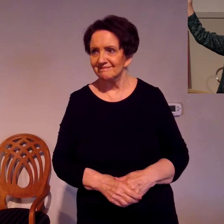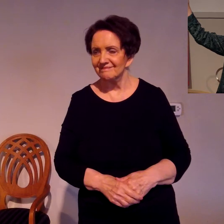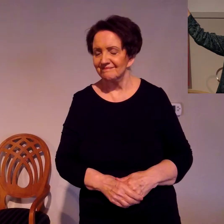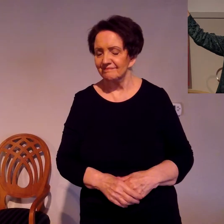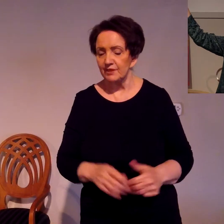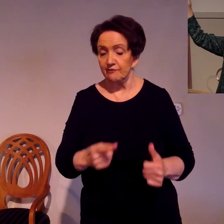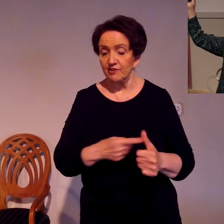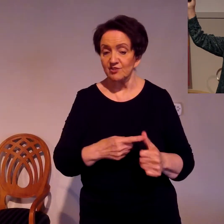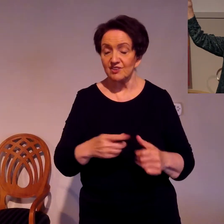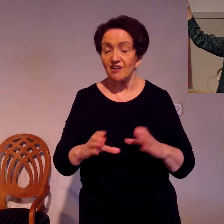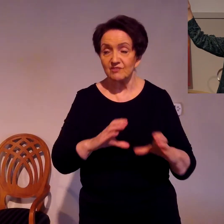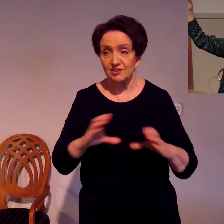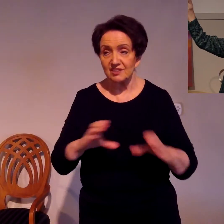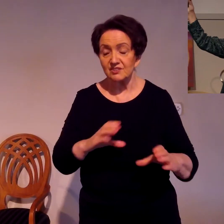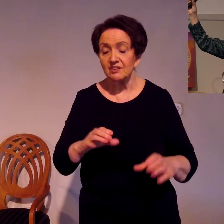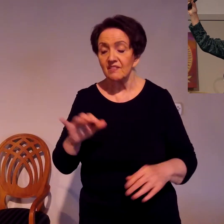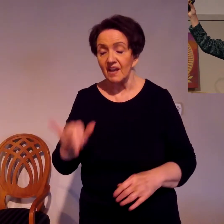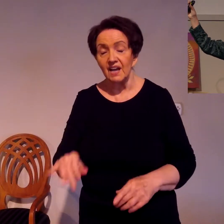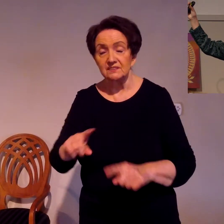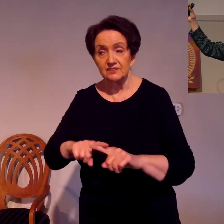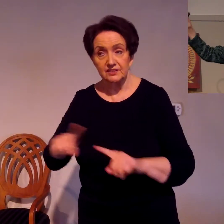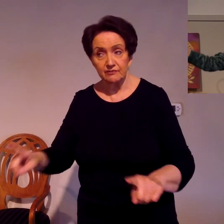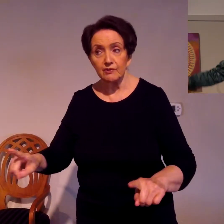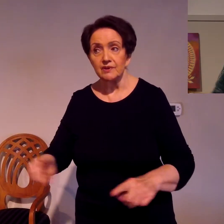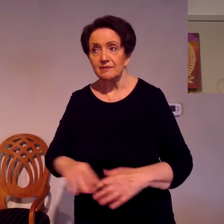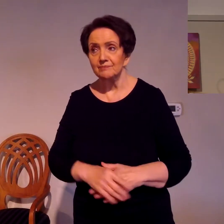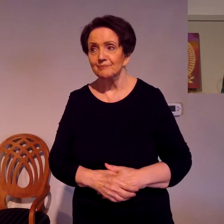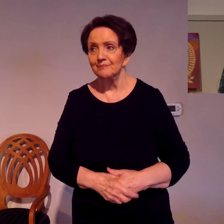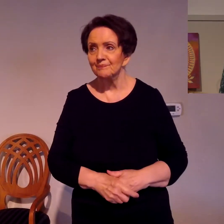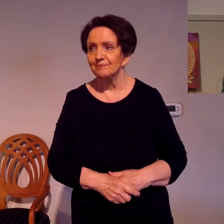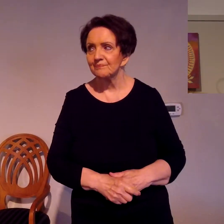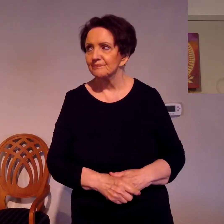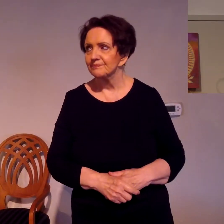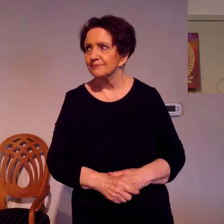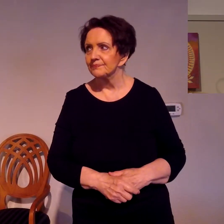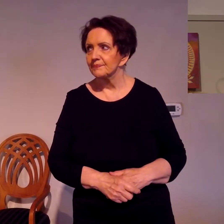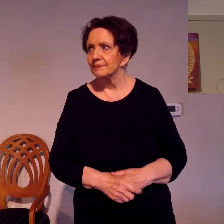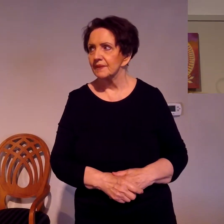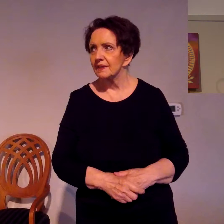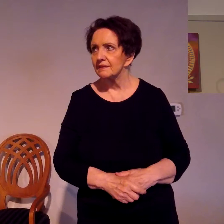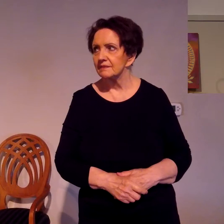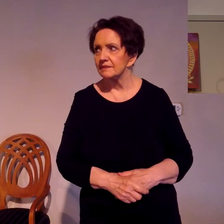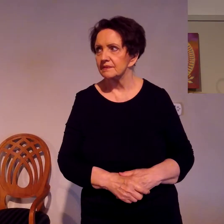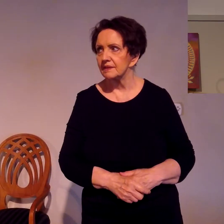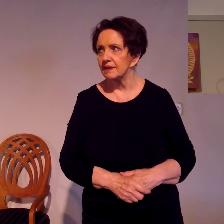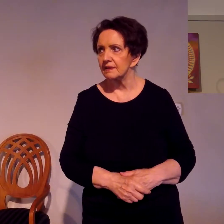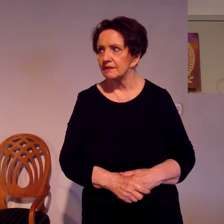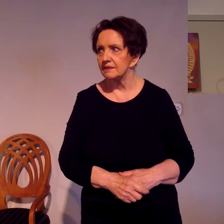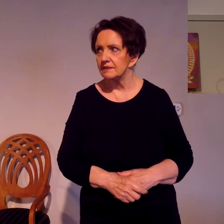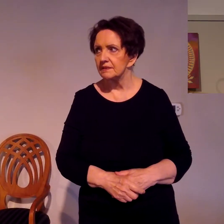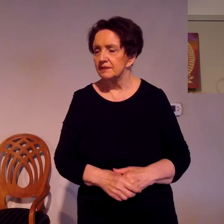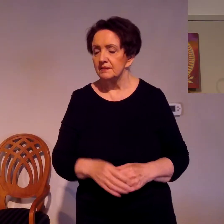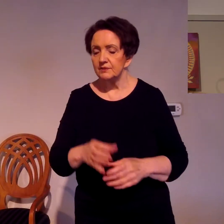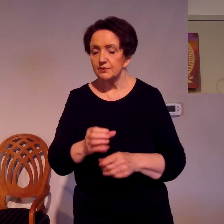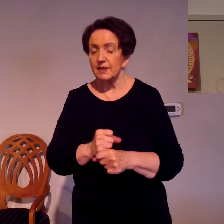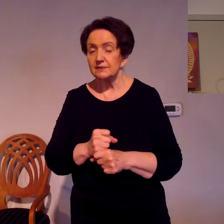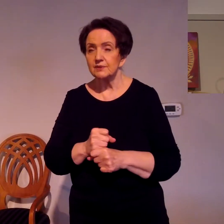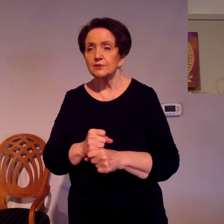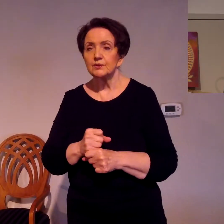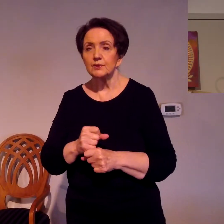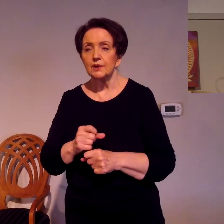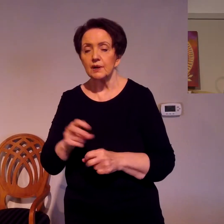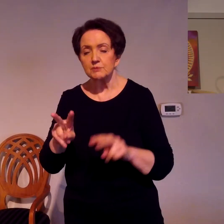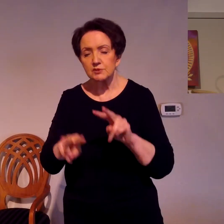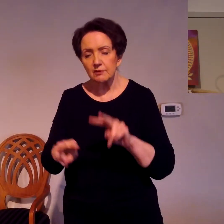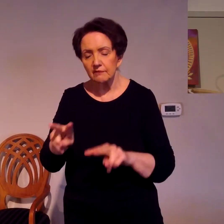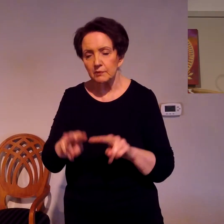an entirely different conversation. But do you see, to get to observable data, I have to